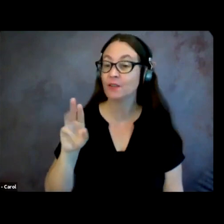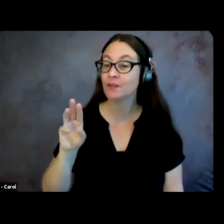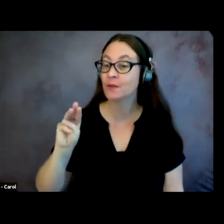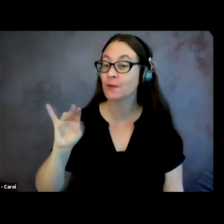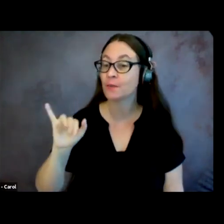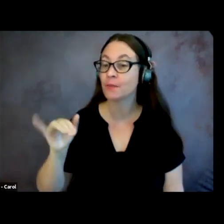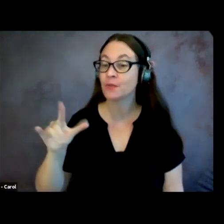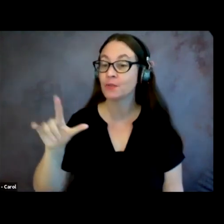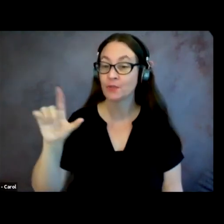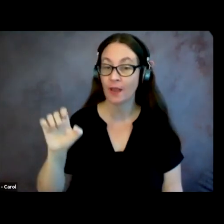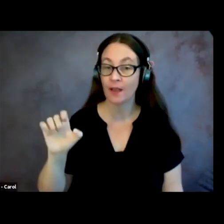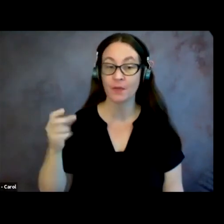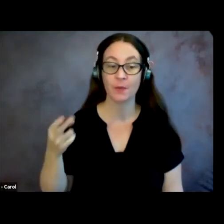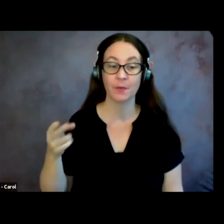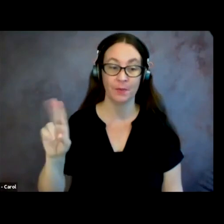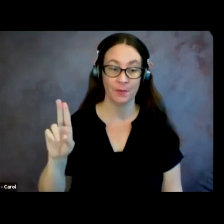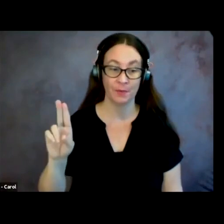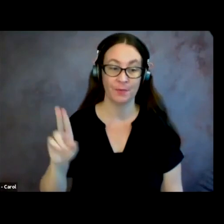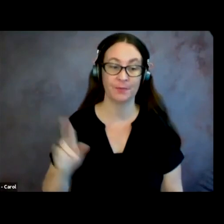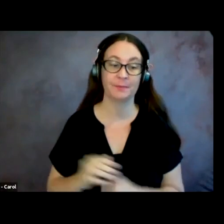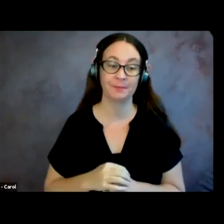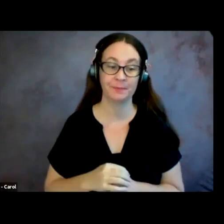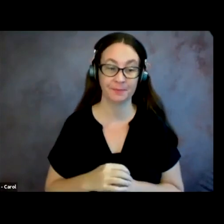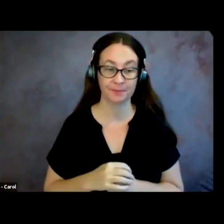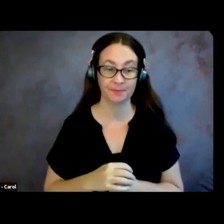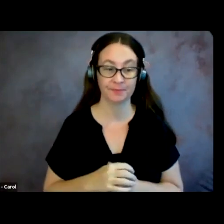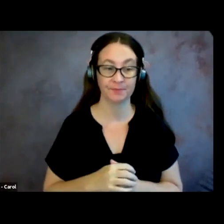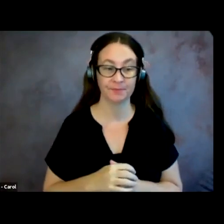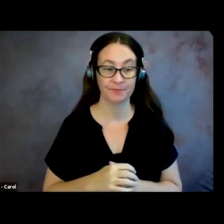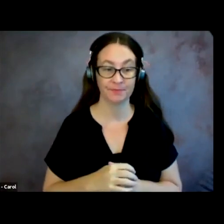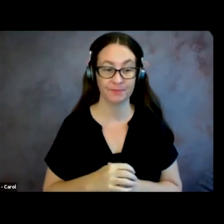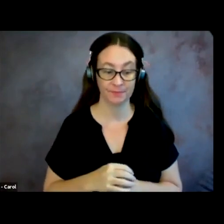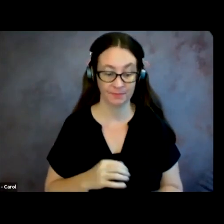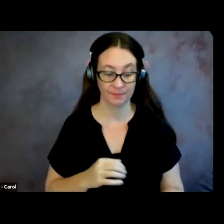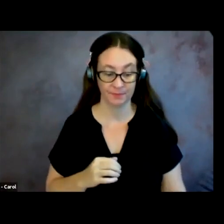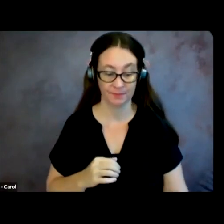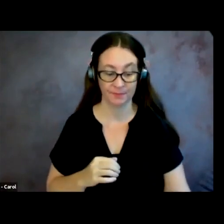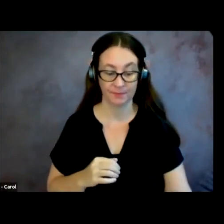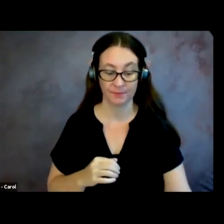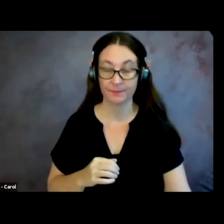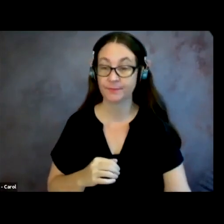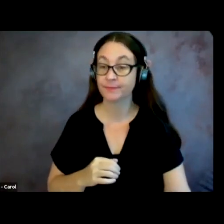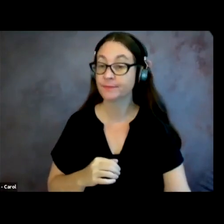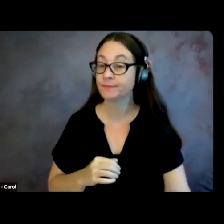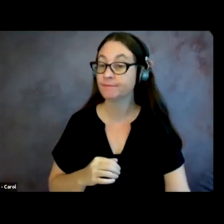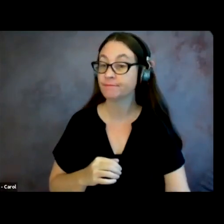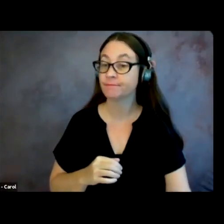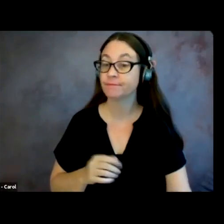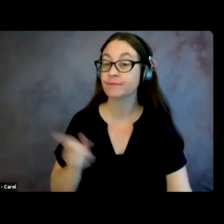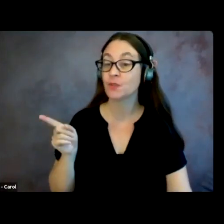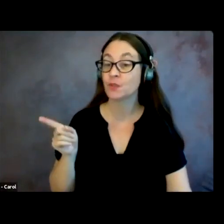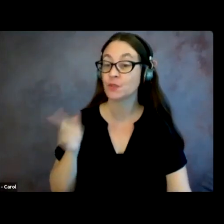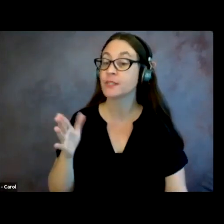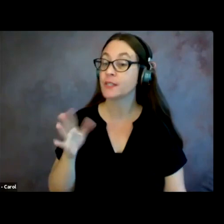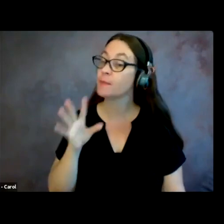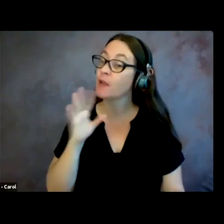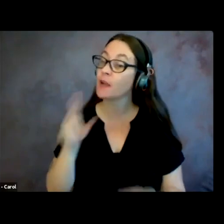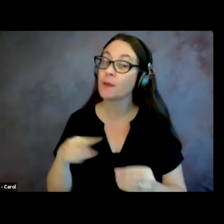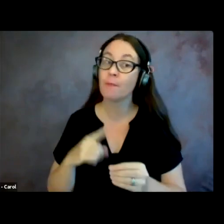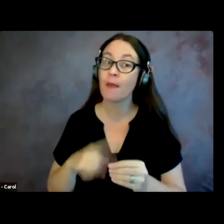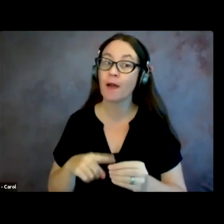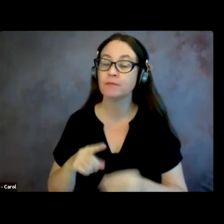Hu. And Michelle is going to be talking about the power of a